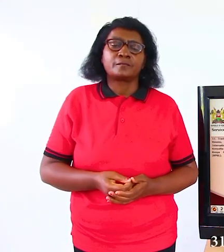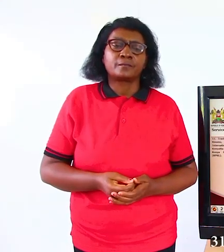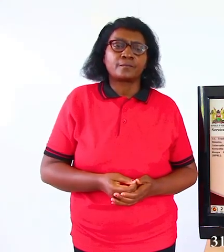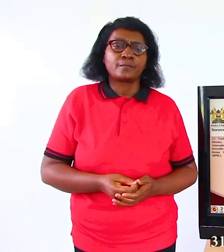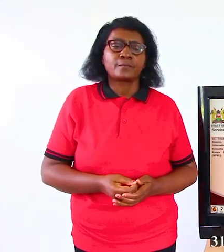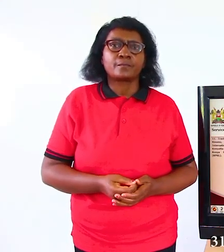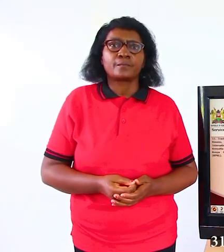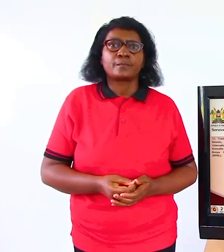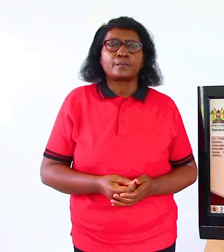31.42,